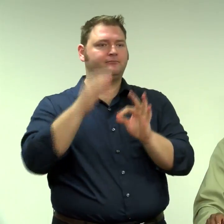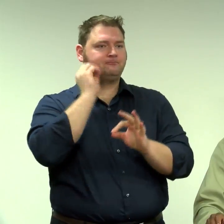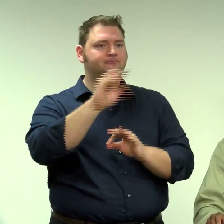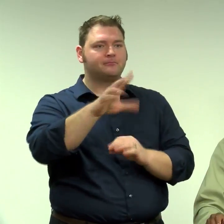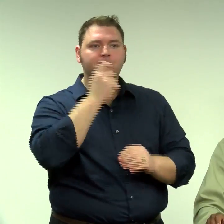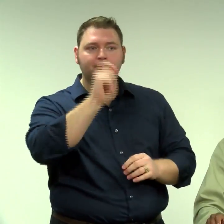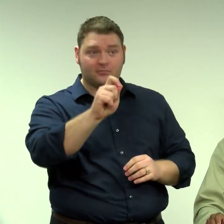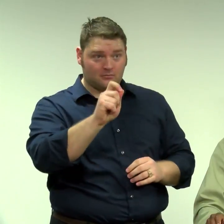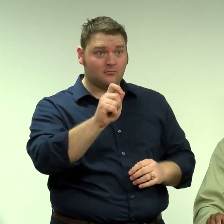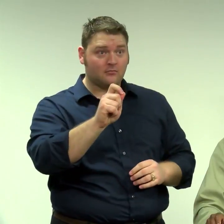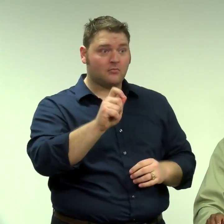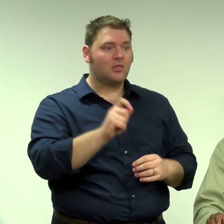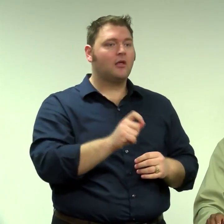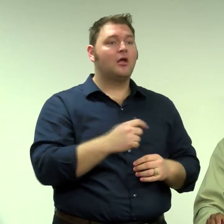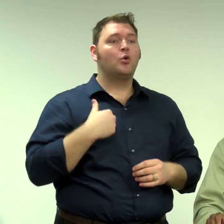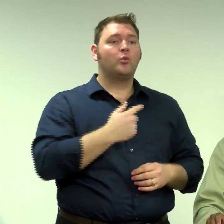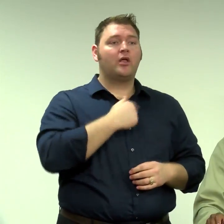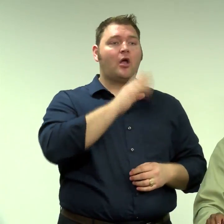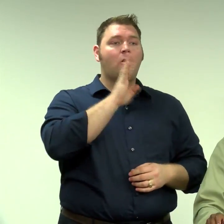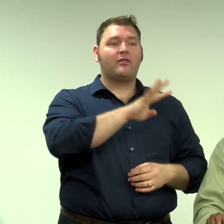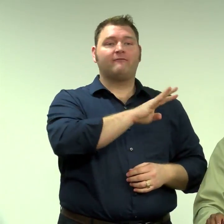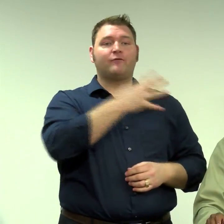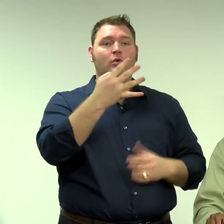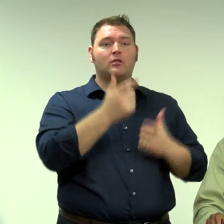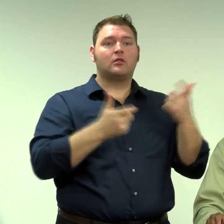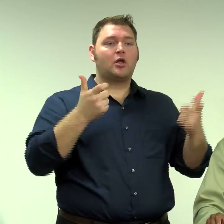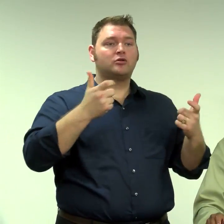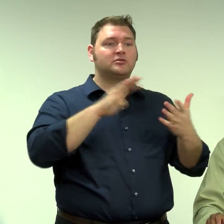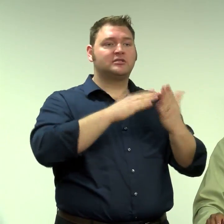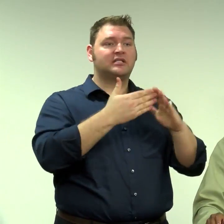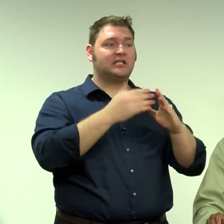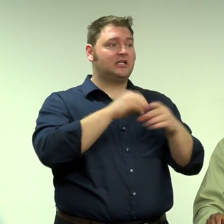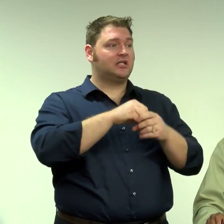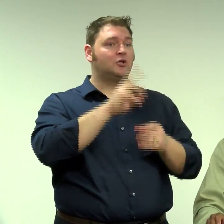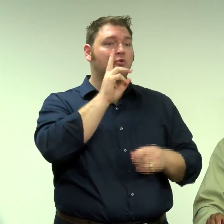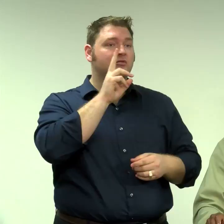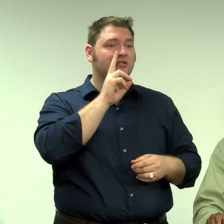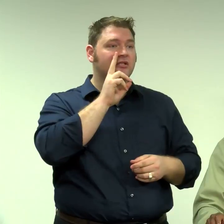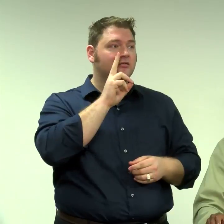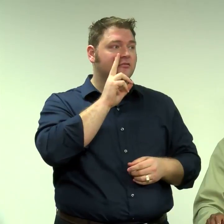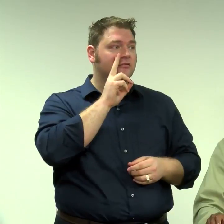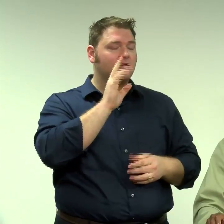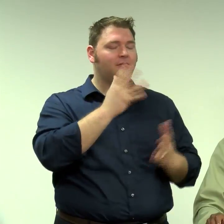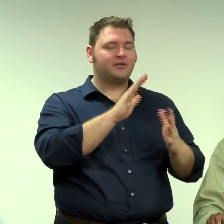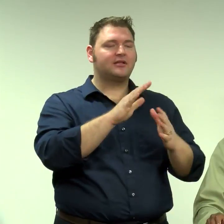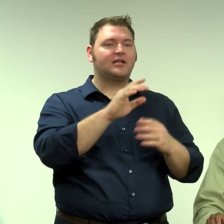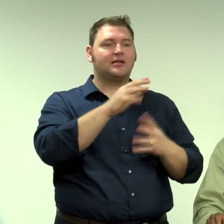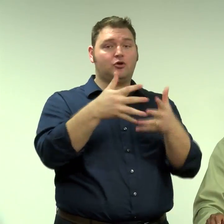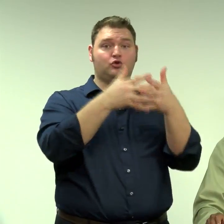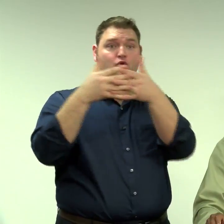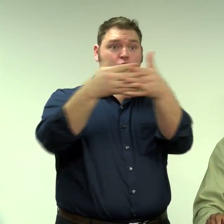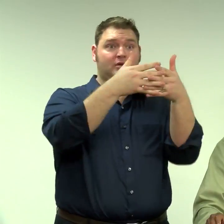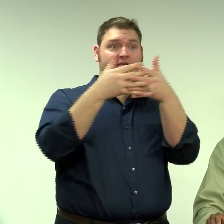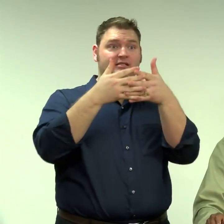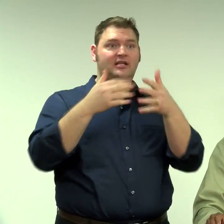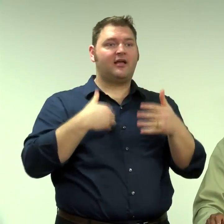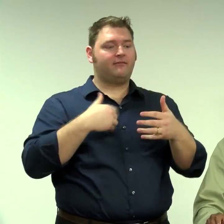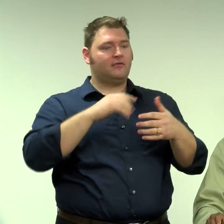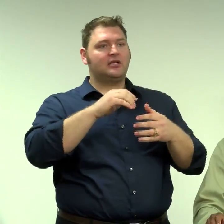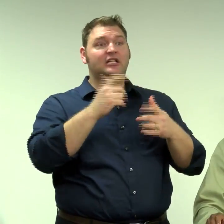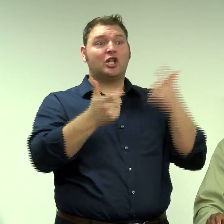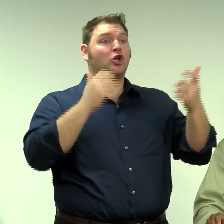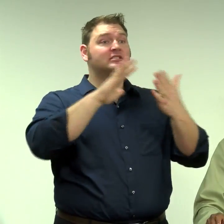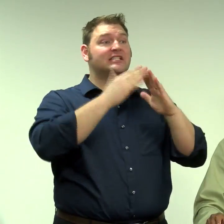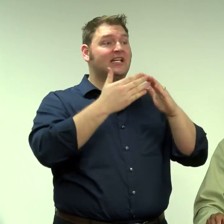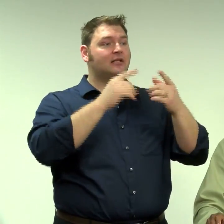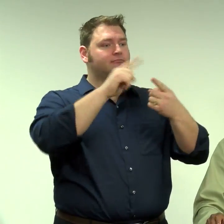fourth largest city in the United States of America. Harris County, I think it's the third largest in